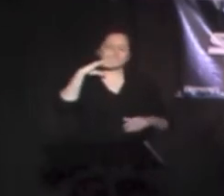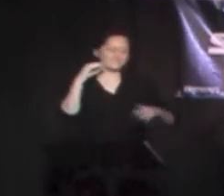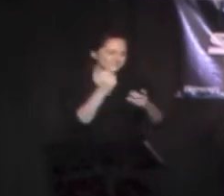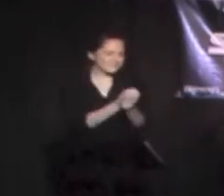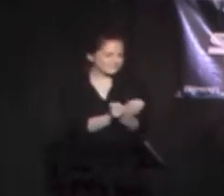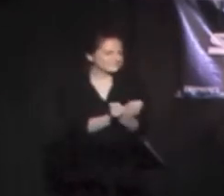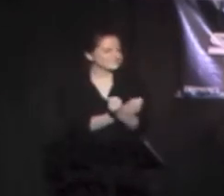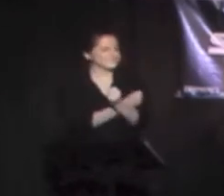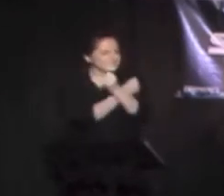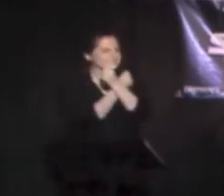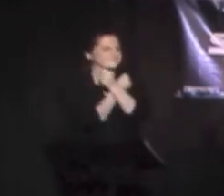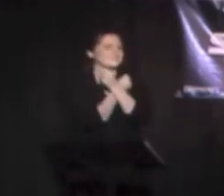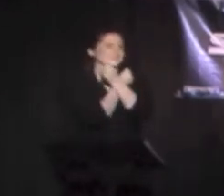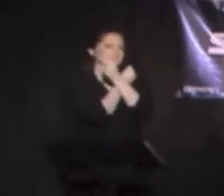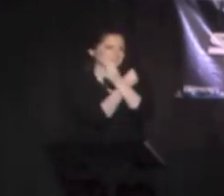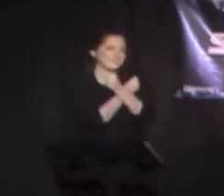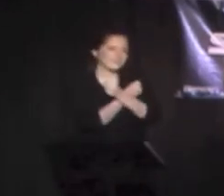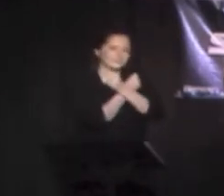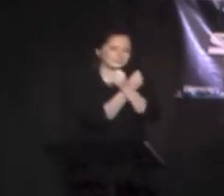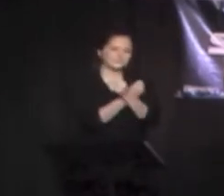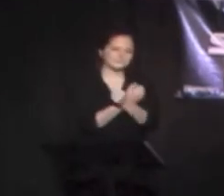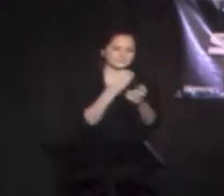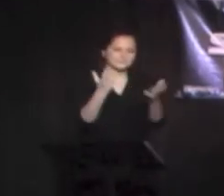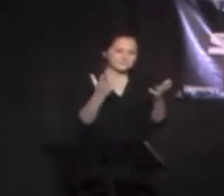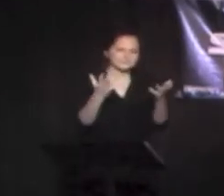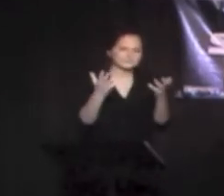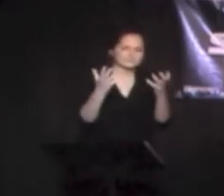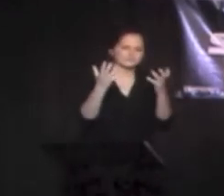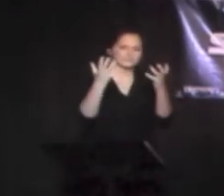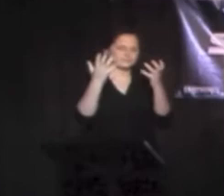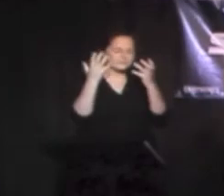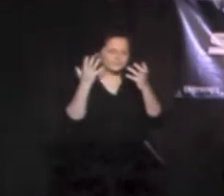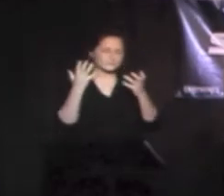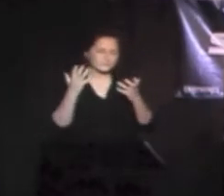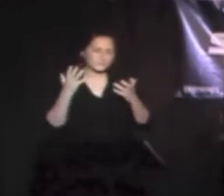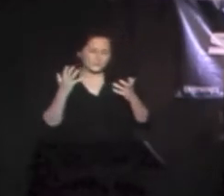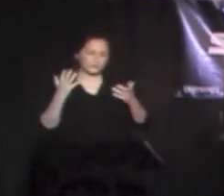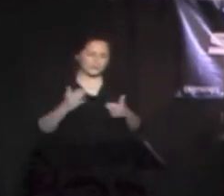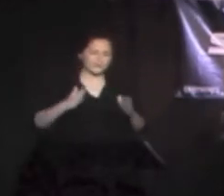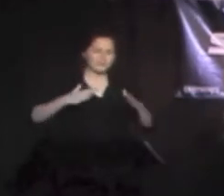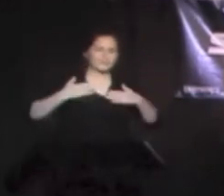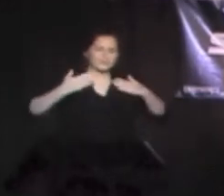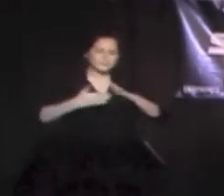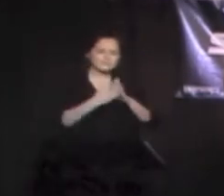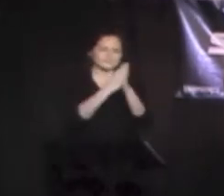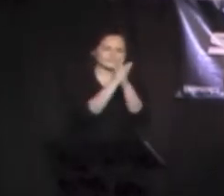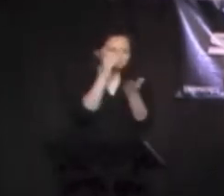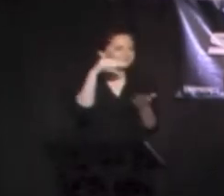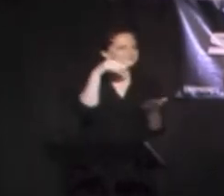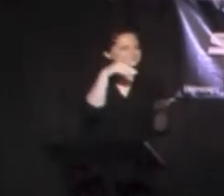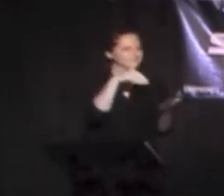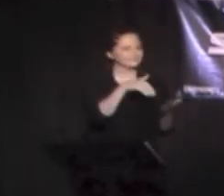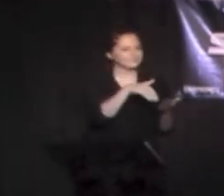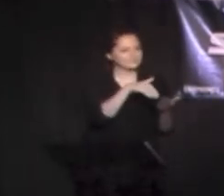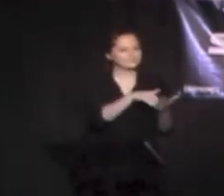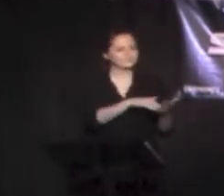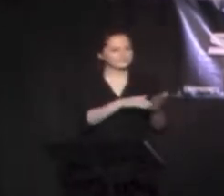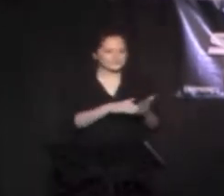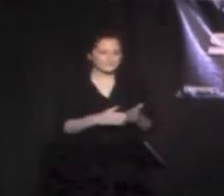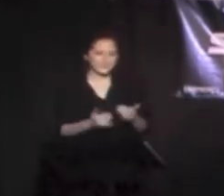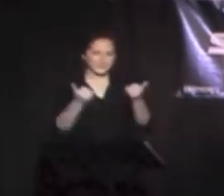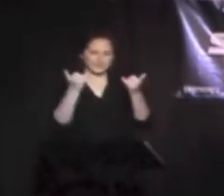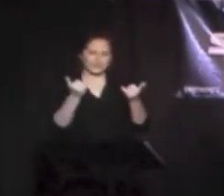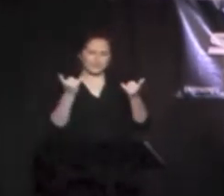well I need more than you could give to live the life that I want to live And it's